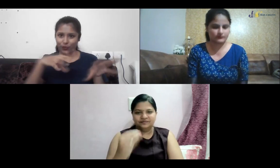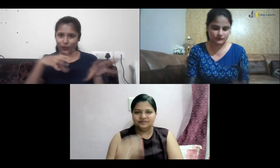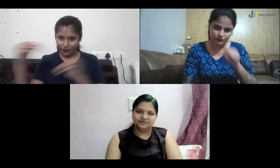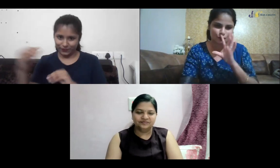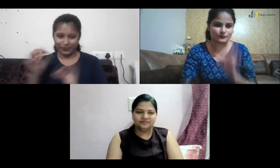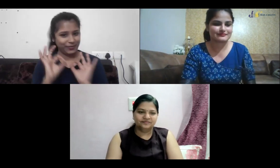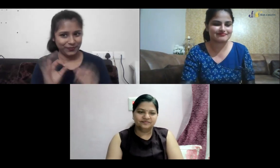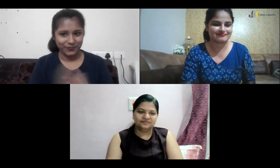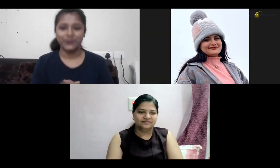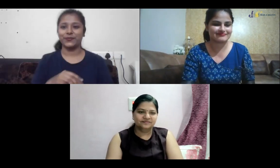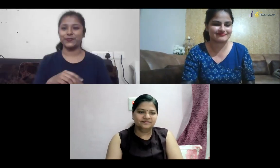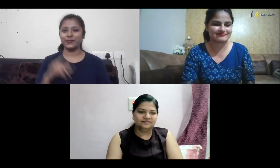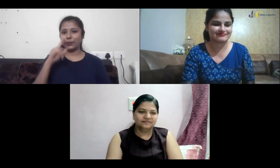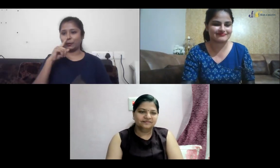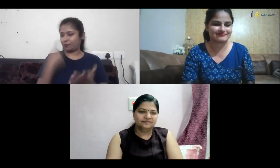Okay, so you both can draw.